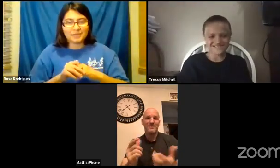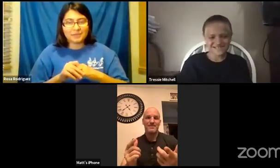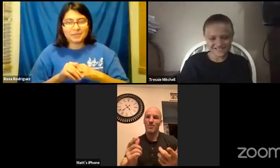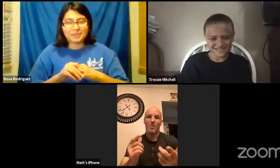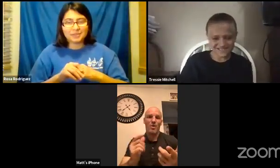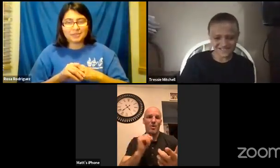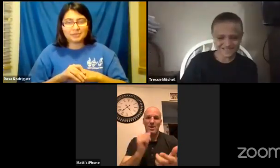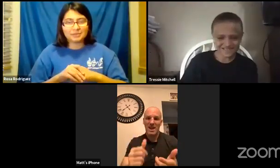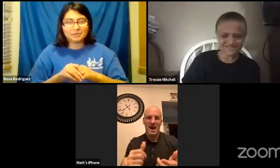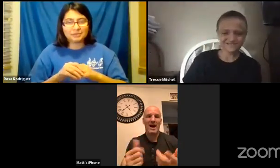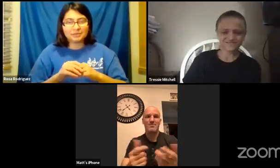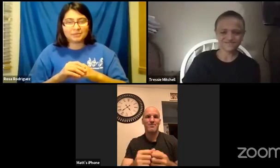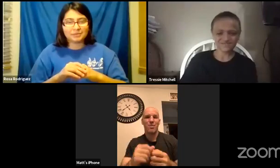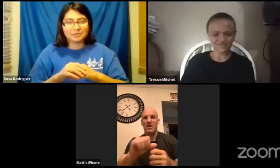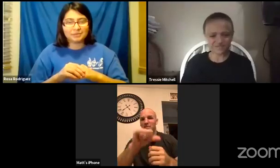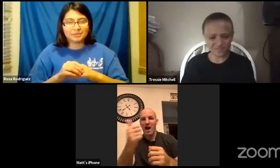me.